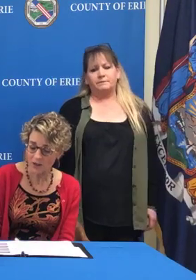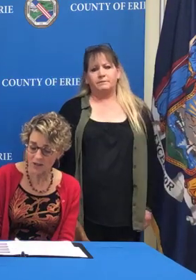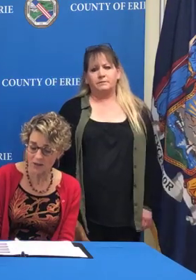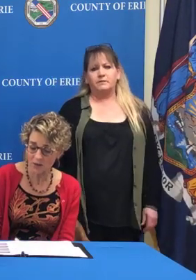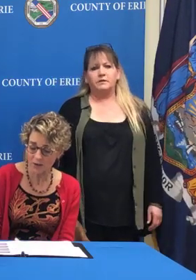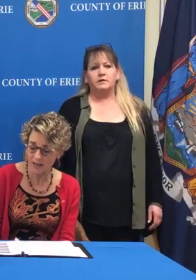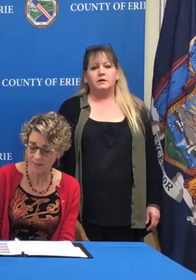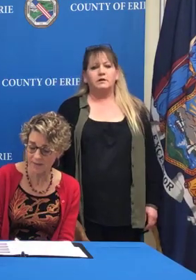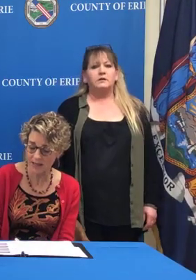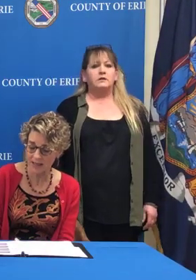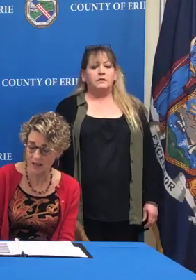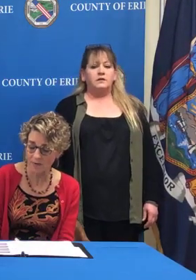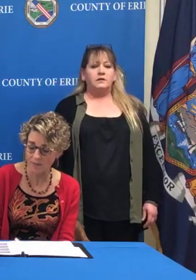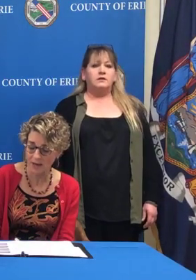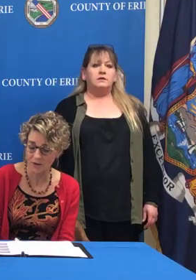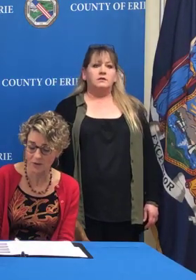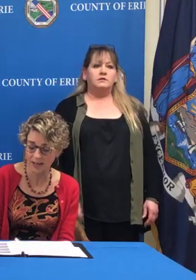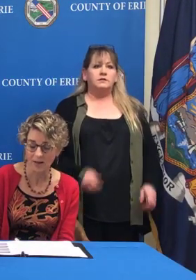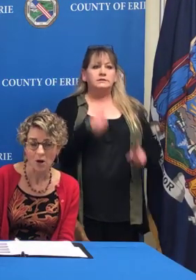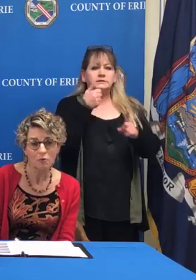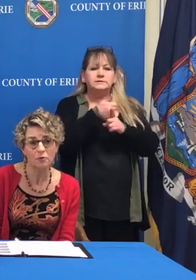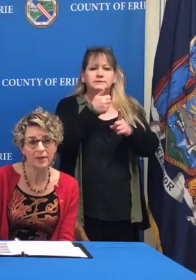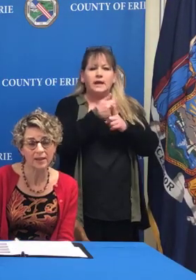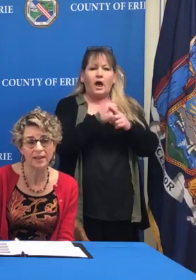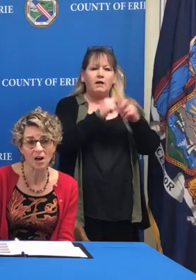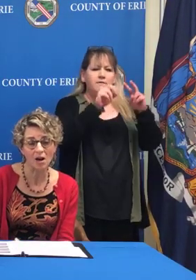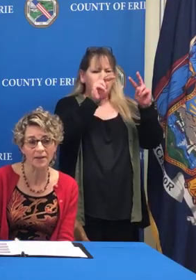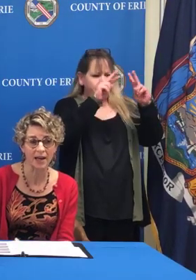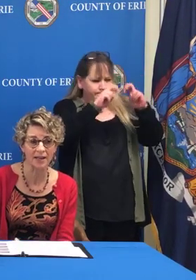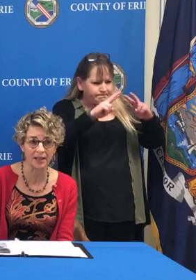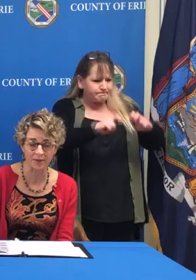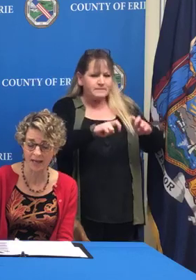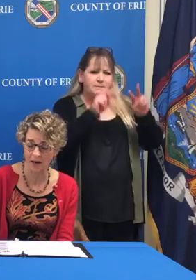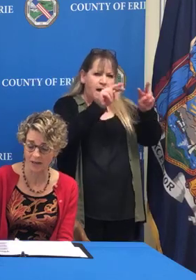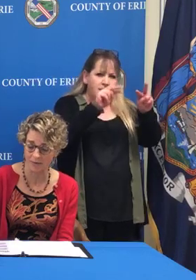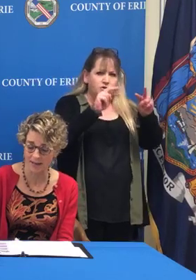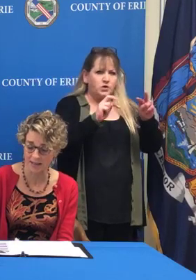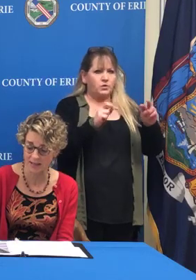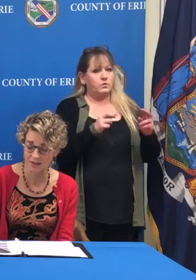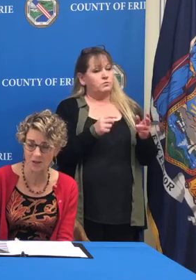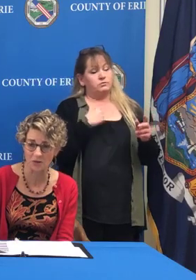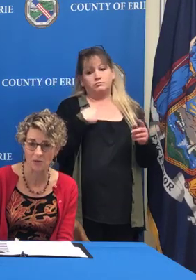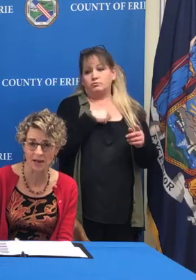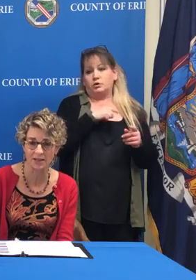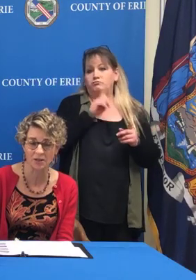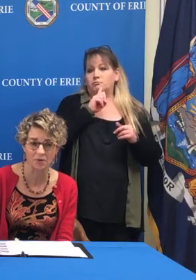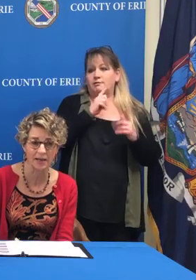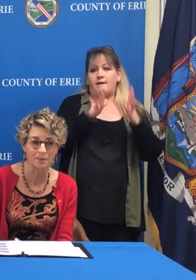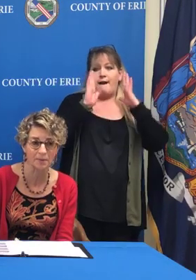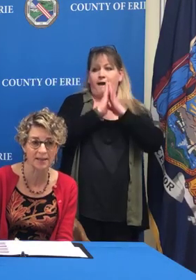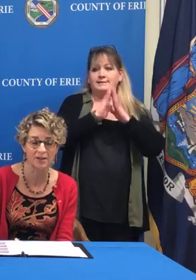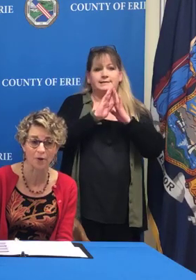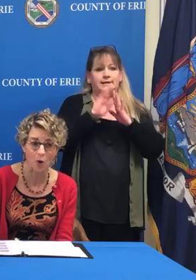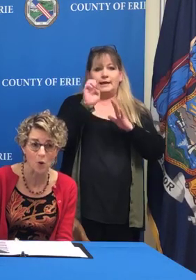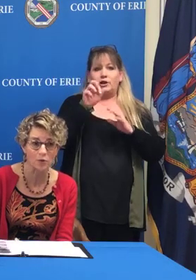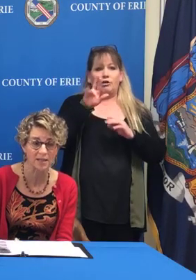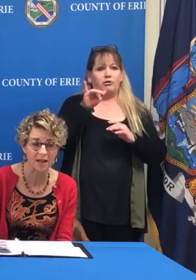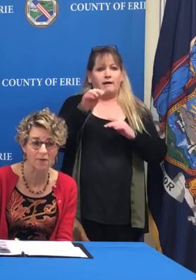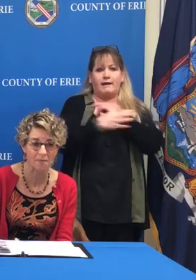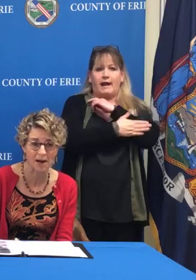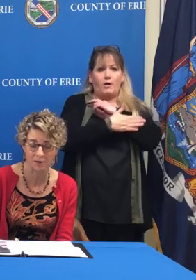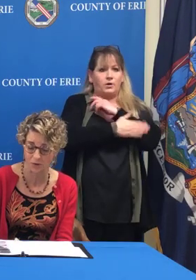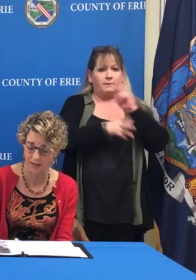So just in terms of the self-monitoring, we're really calling on Erie County residents to implement their